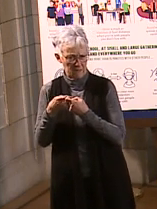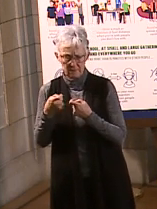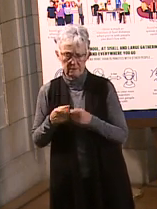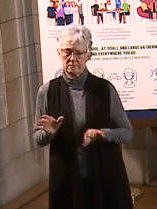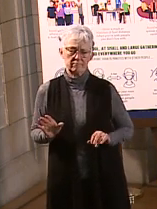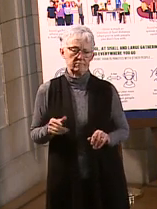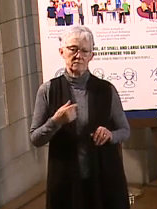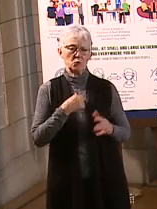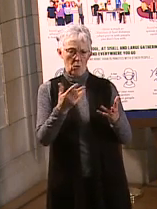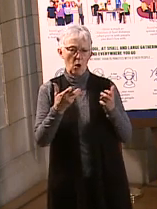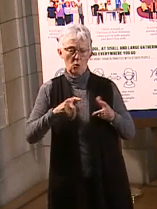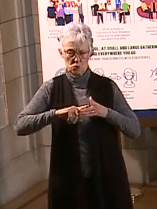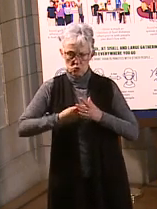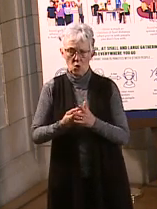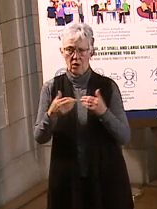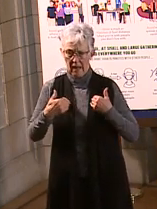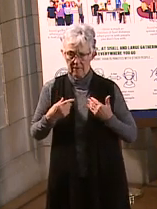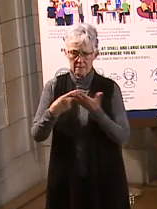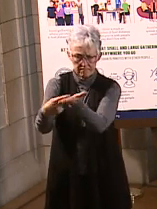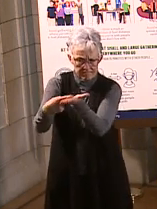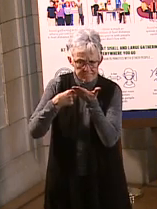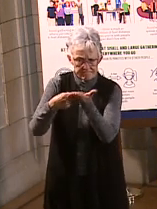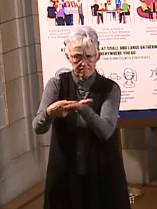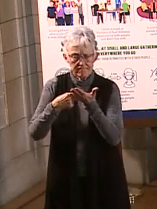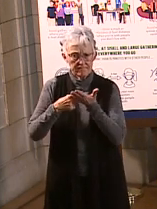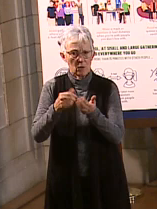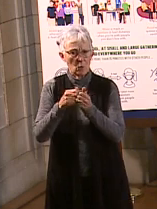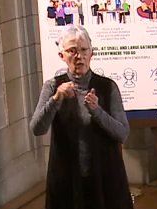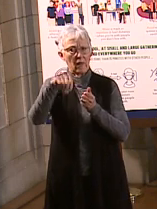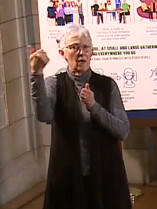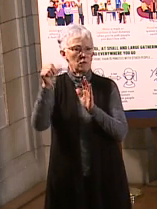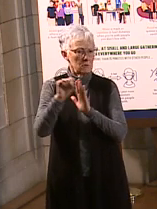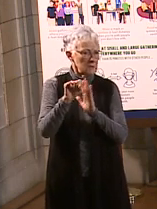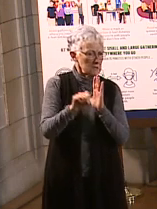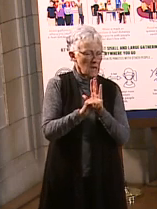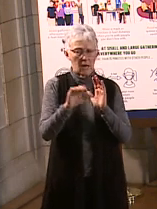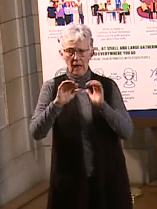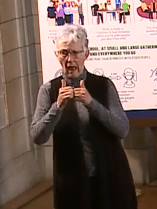sure that we start having these conversations and that we address this issue with regard to what our power, the